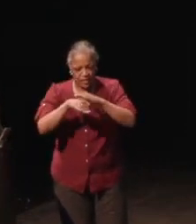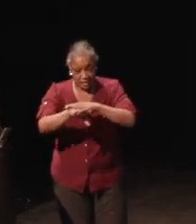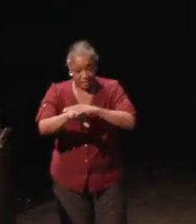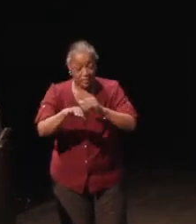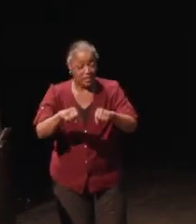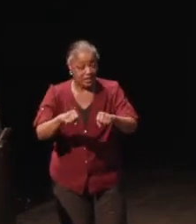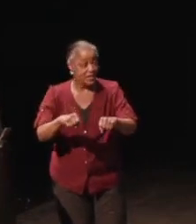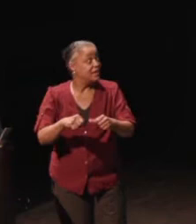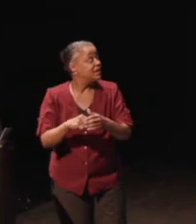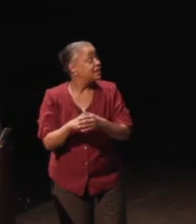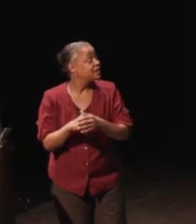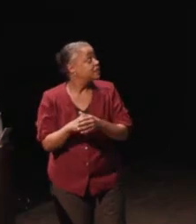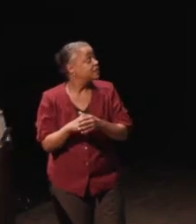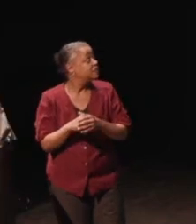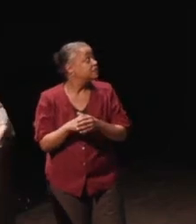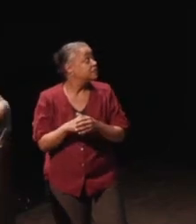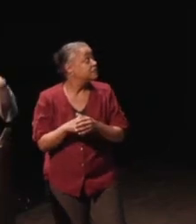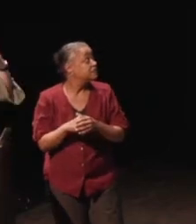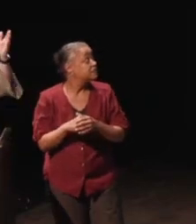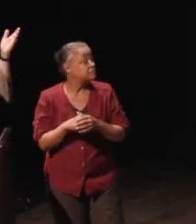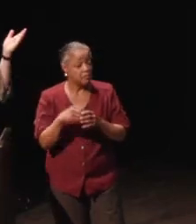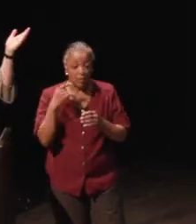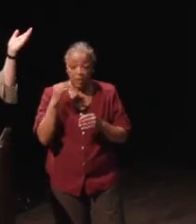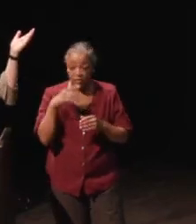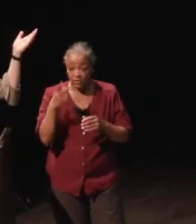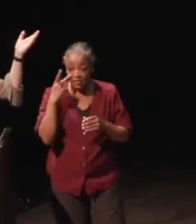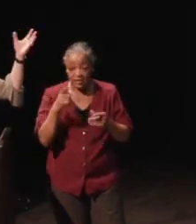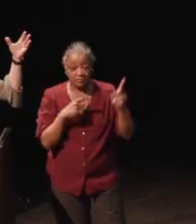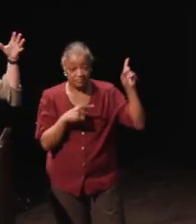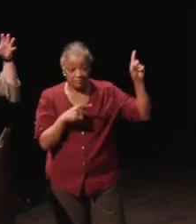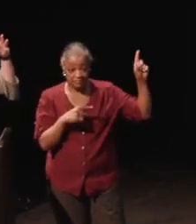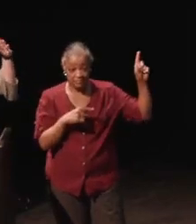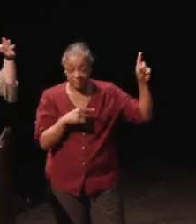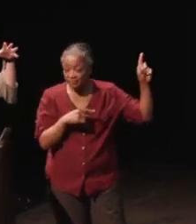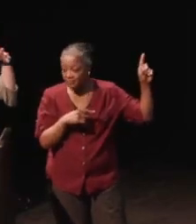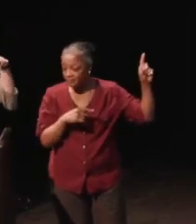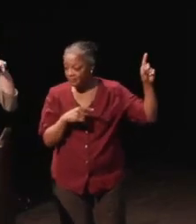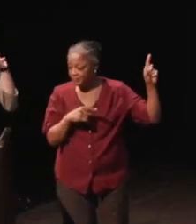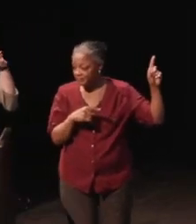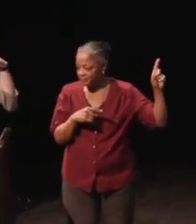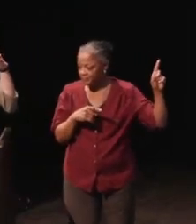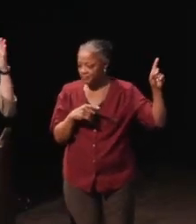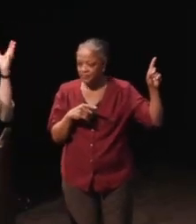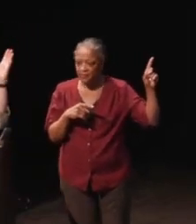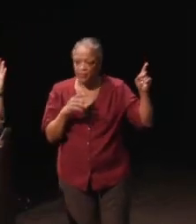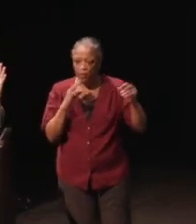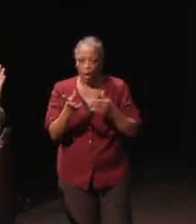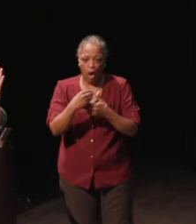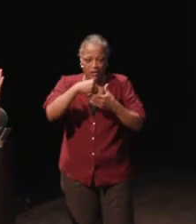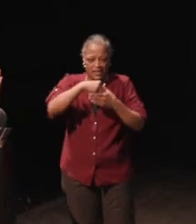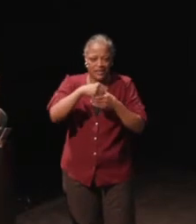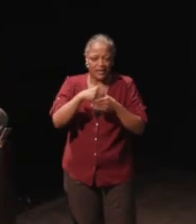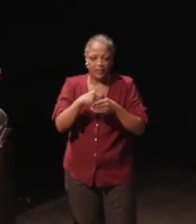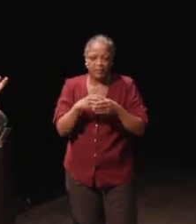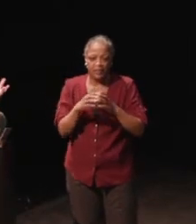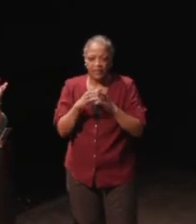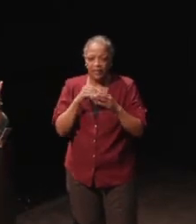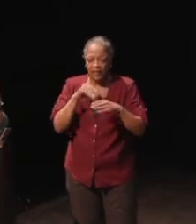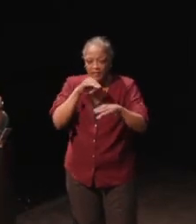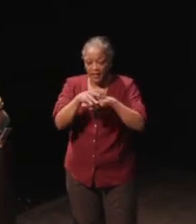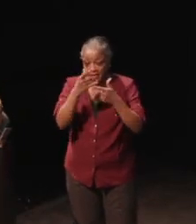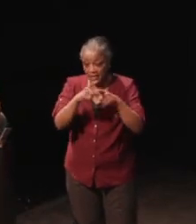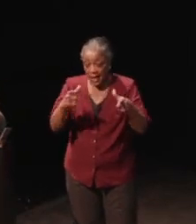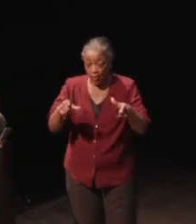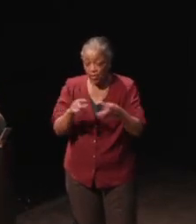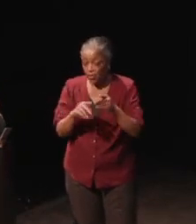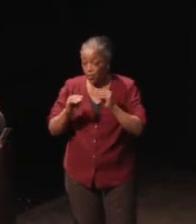and cognitive issues. Because as you can see up here, autism can affect language, motor skills,